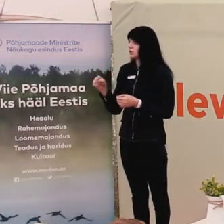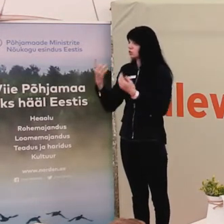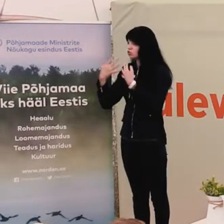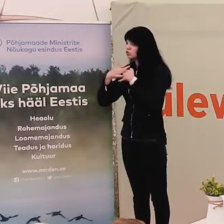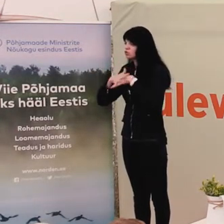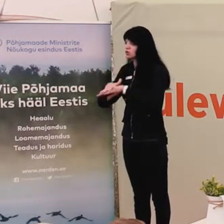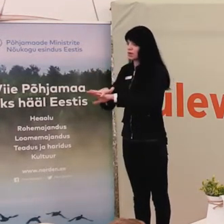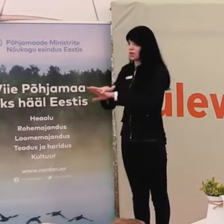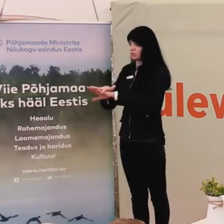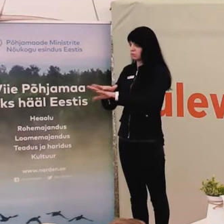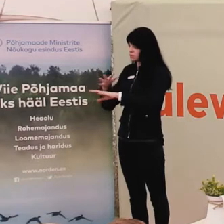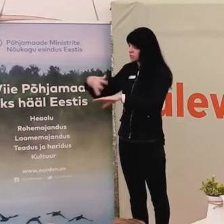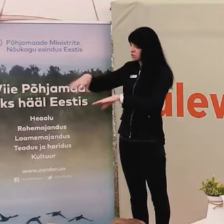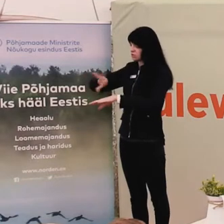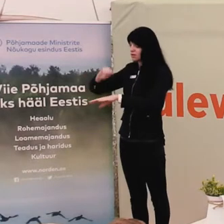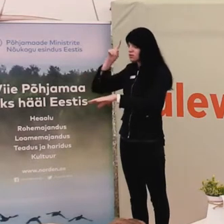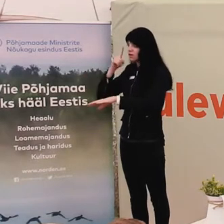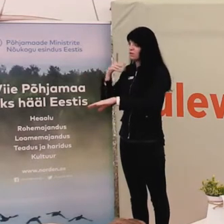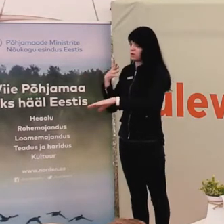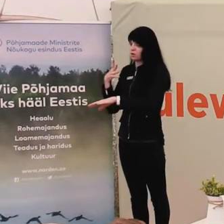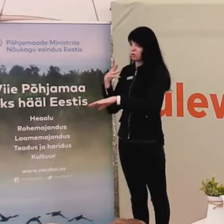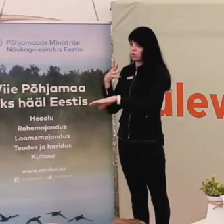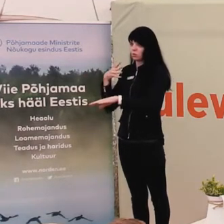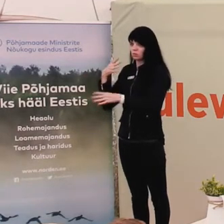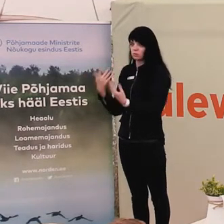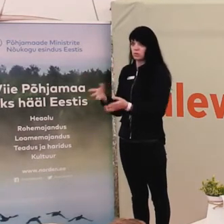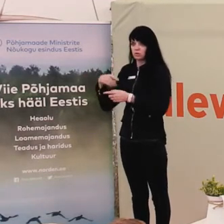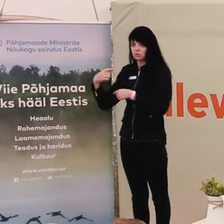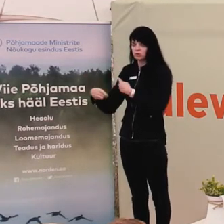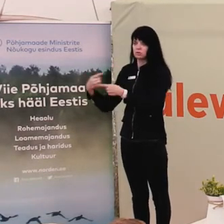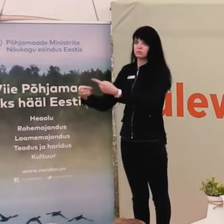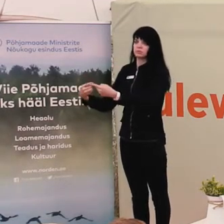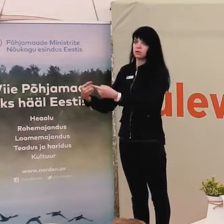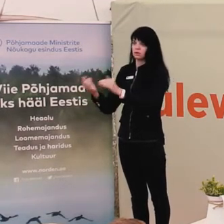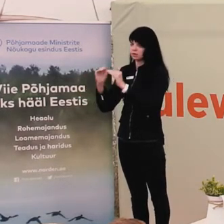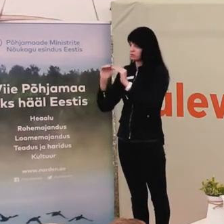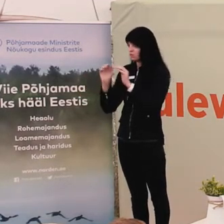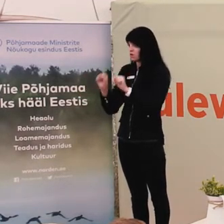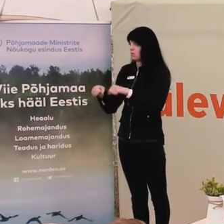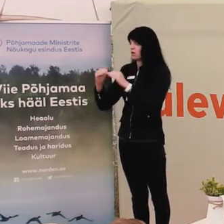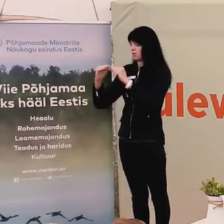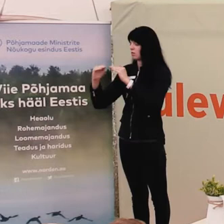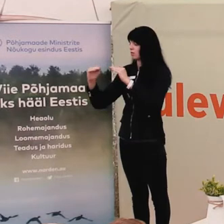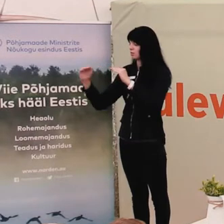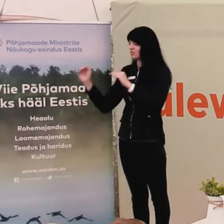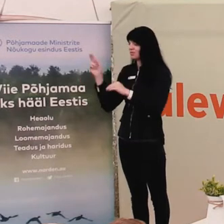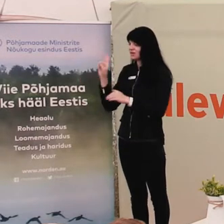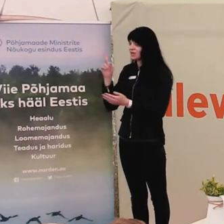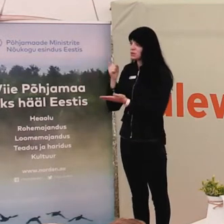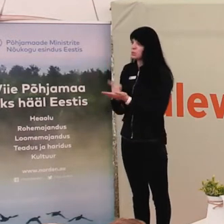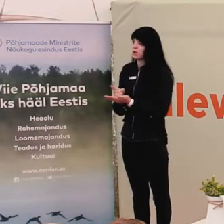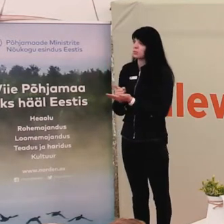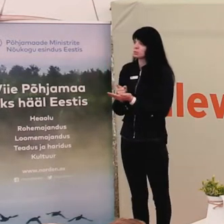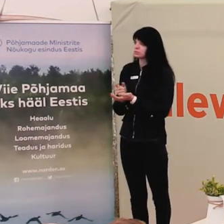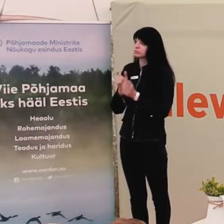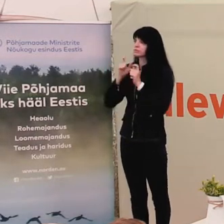itself. I think this is like the core of all the sustainable development. And then somebody should speak out and ignite